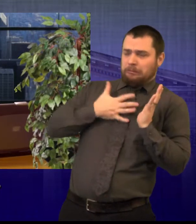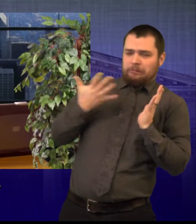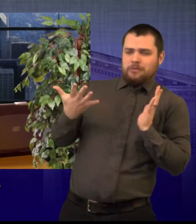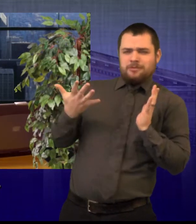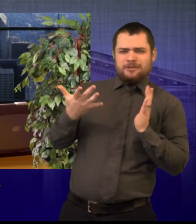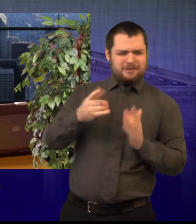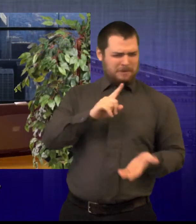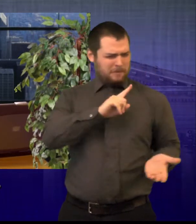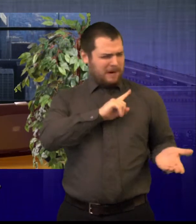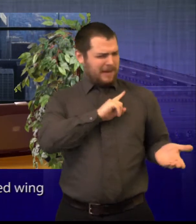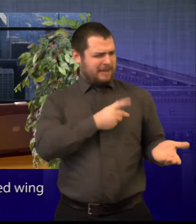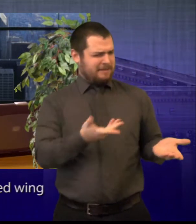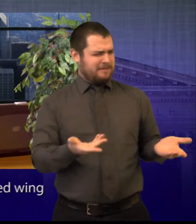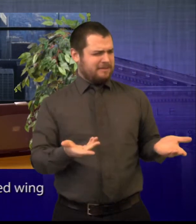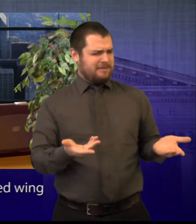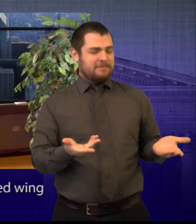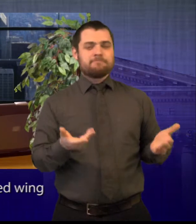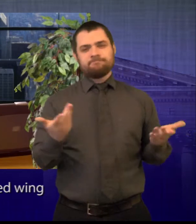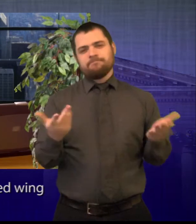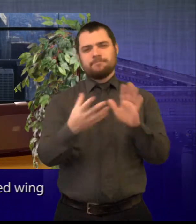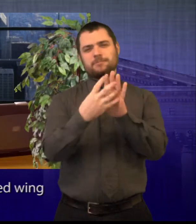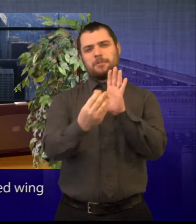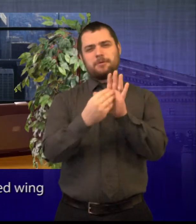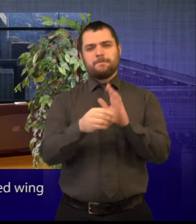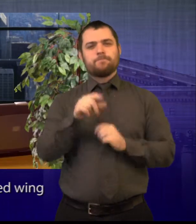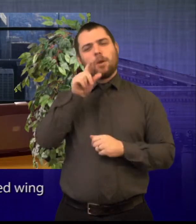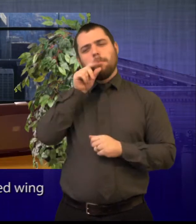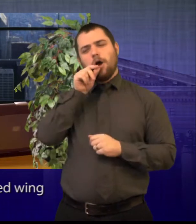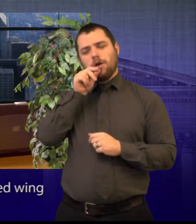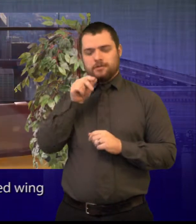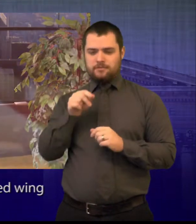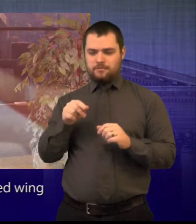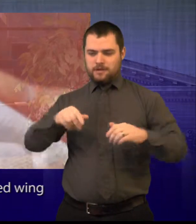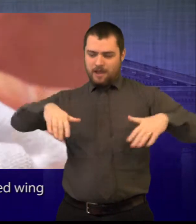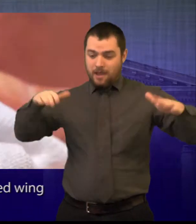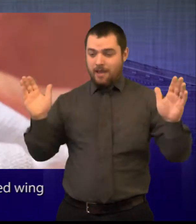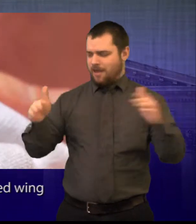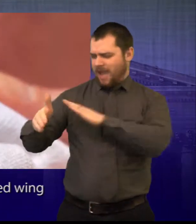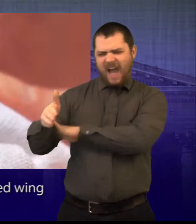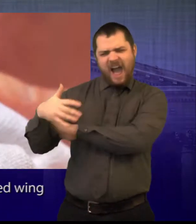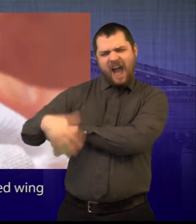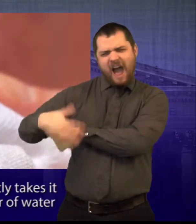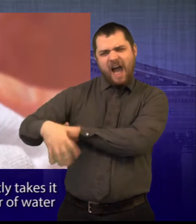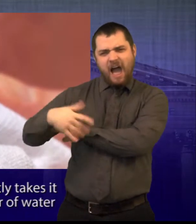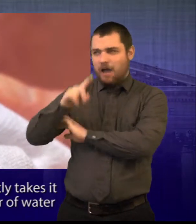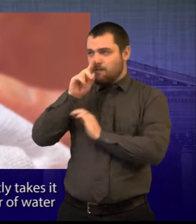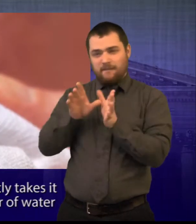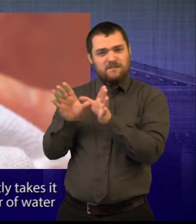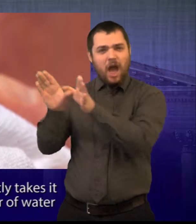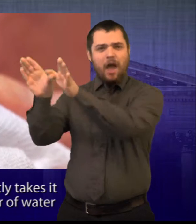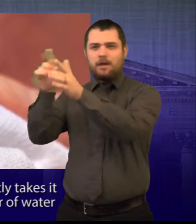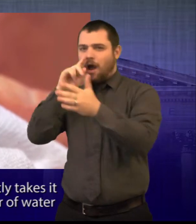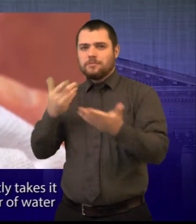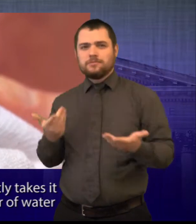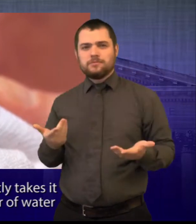are we like this? Suppose a bird has an injured wing and cannot fly, and suppose